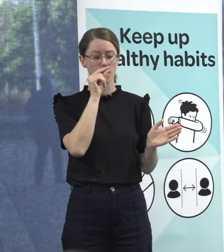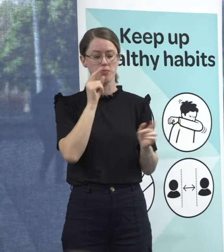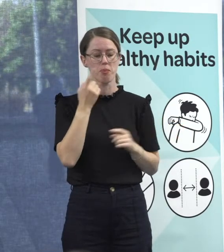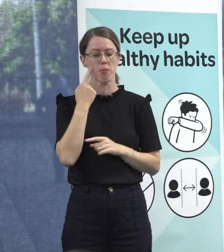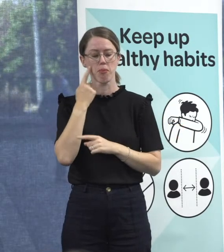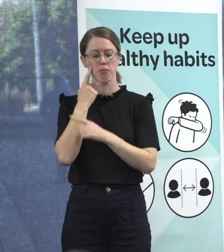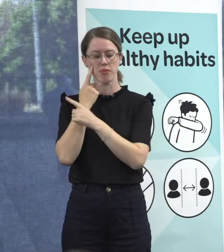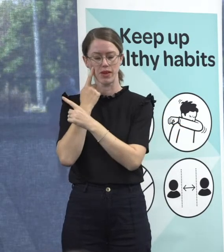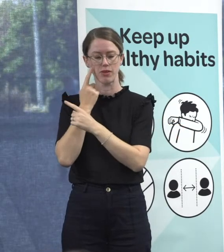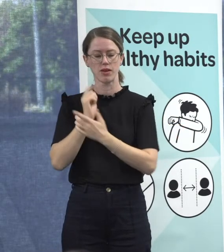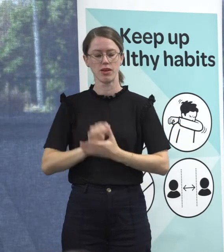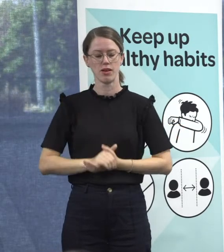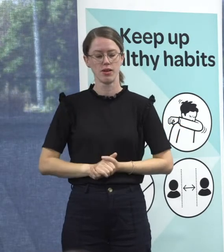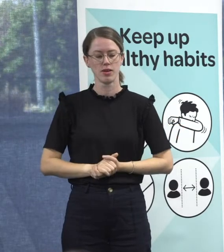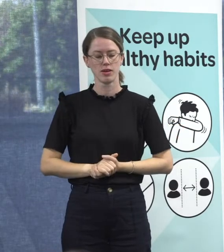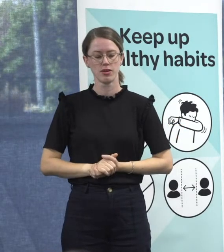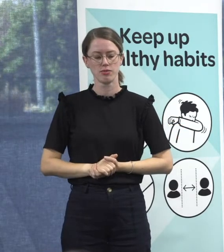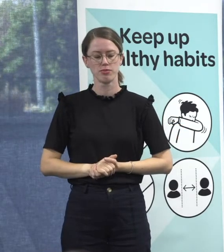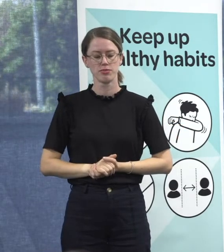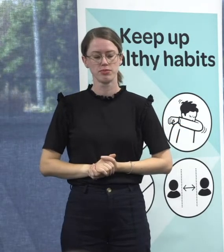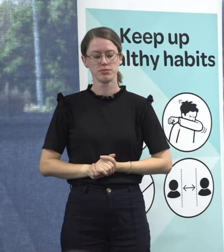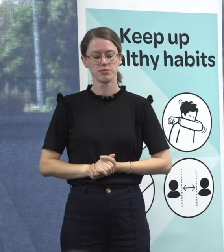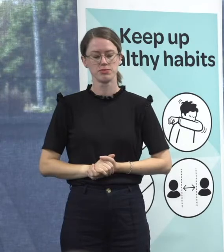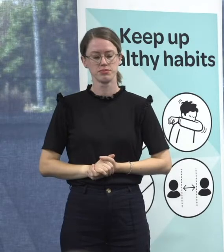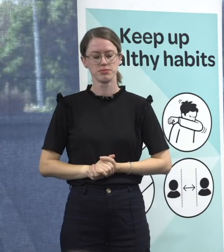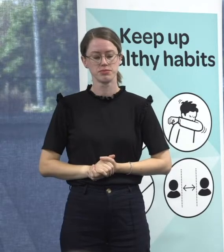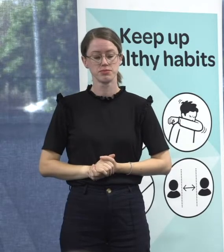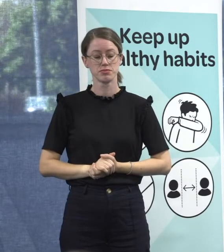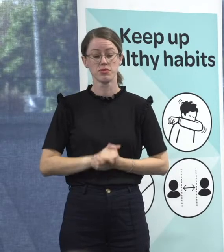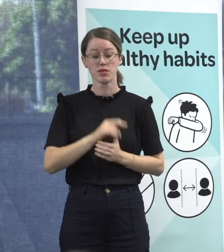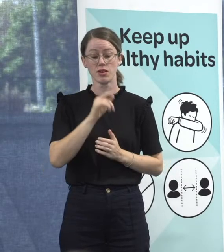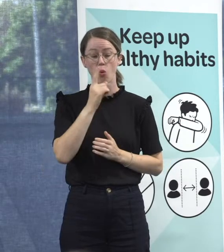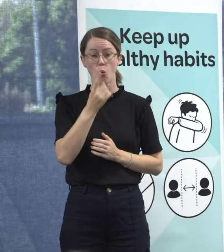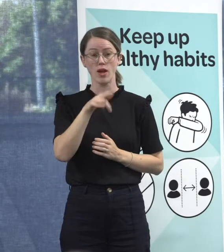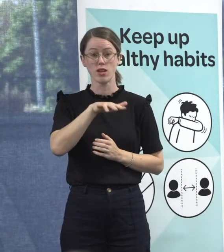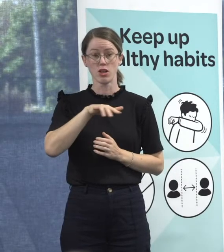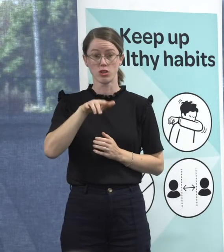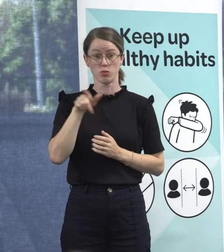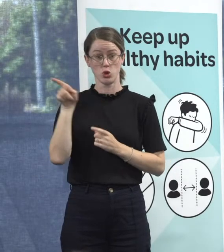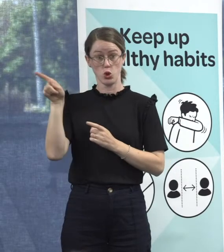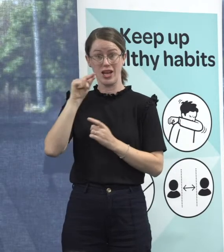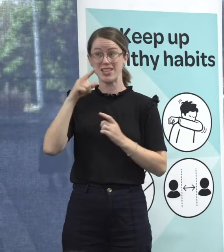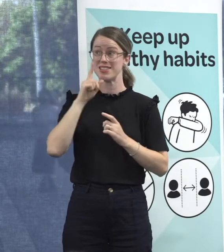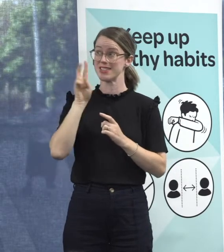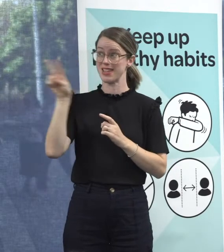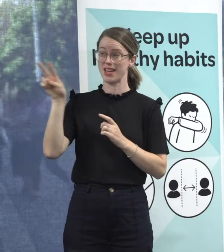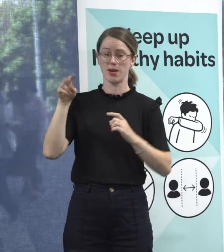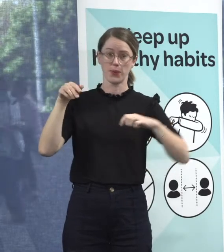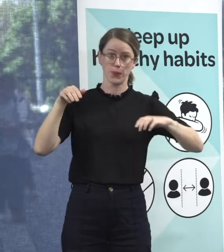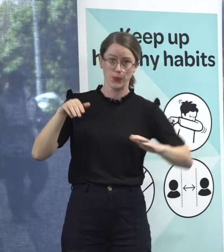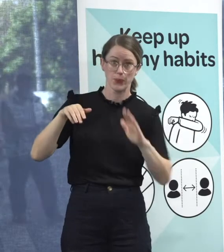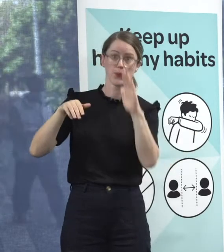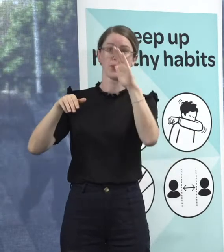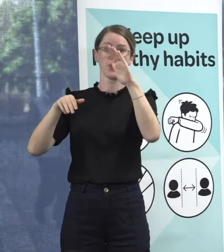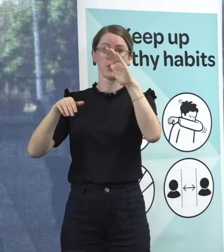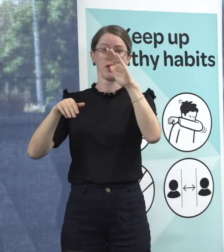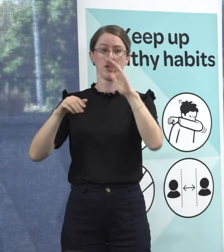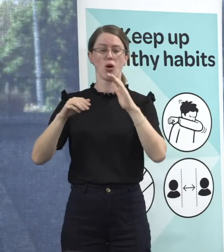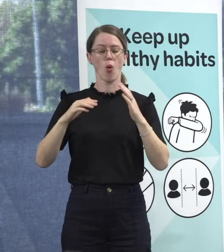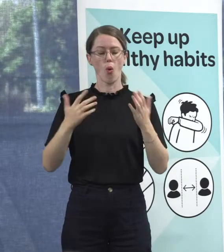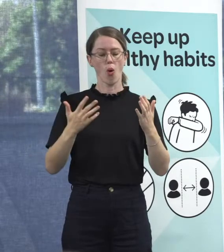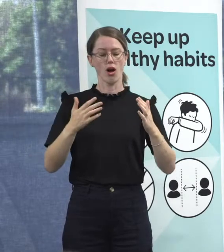back to that slide there where you can see one of the scenarios that's been modelling is showing a possibility of a sort of another